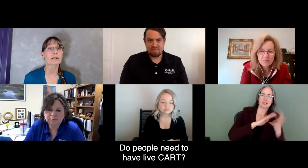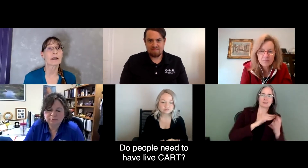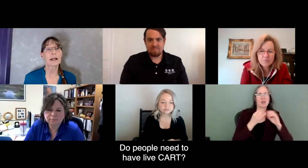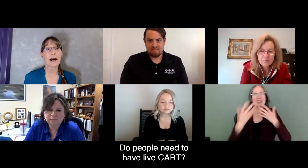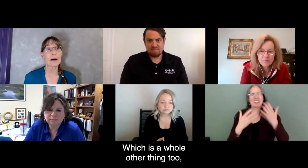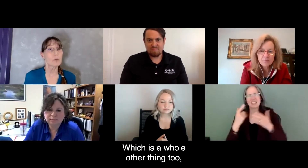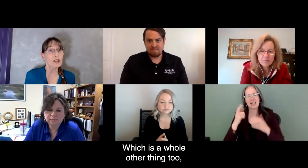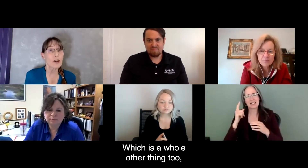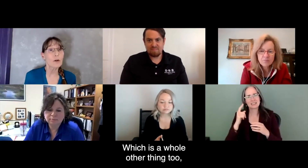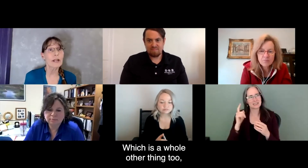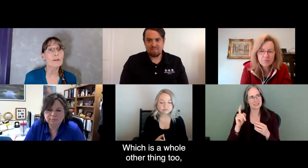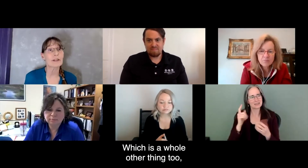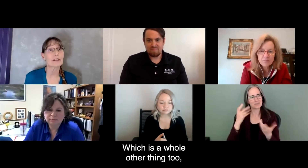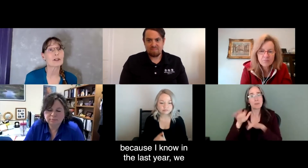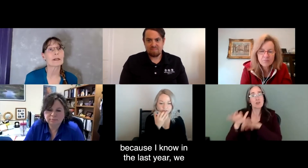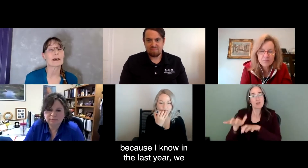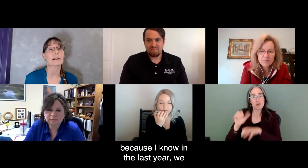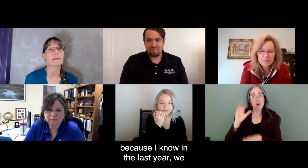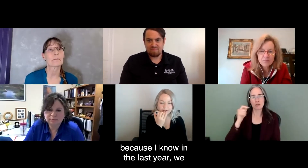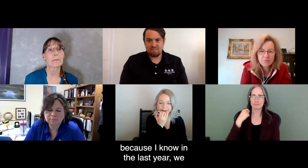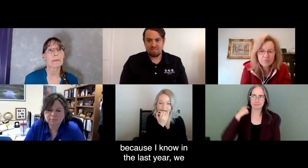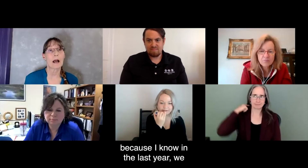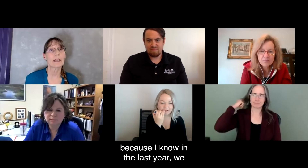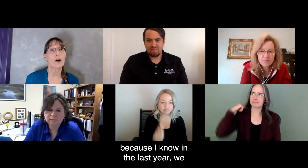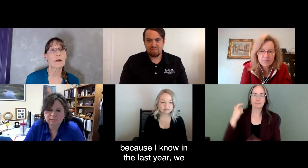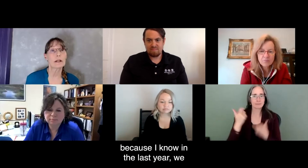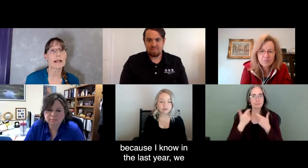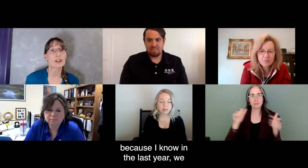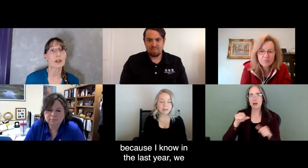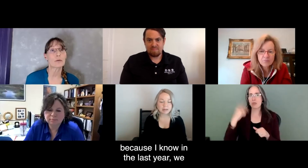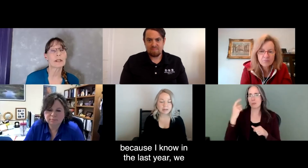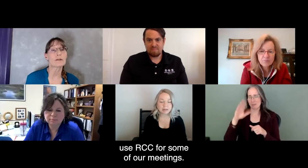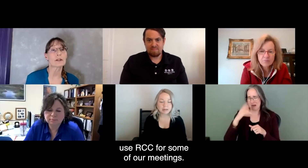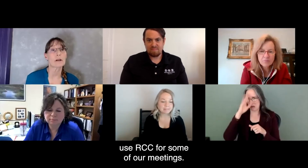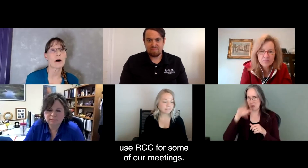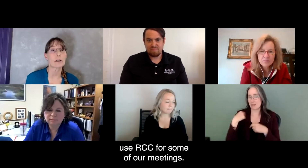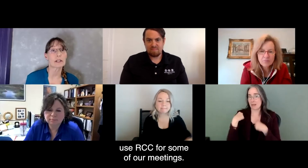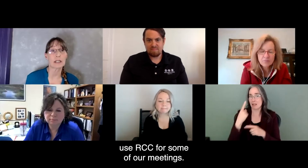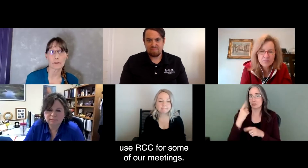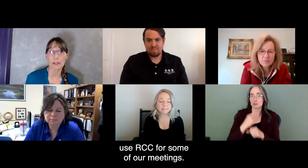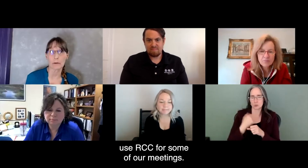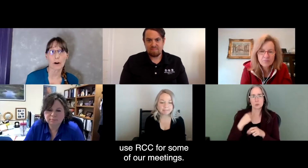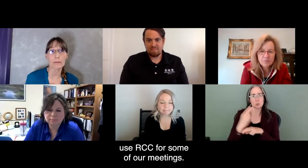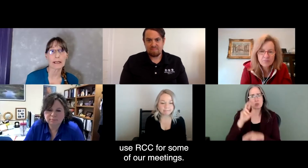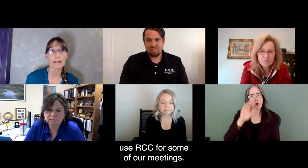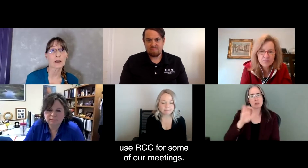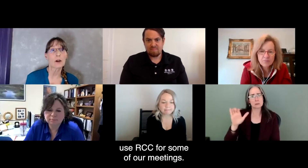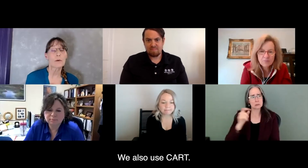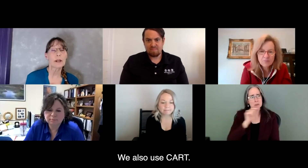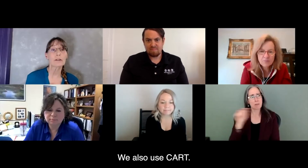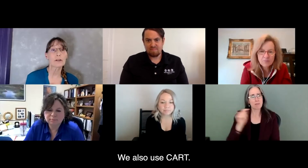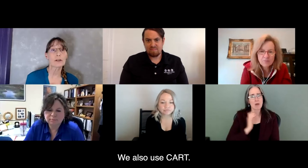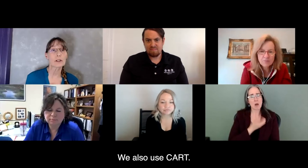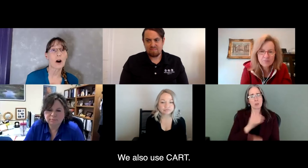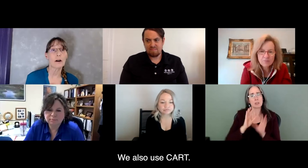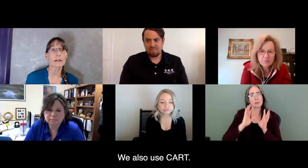cart, which is a whole nother thing too, because I know in the last year we used RCC for some of our meetings. We